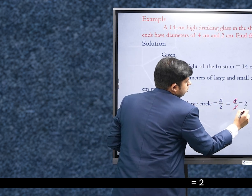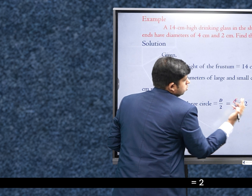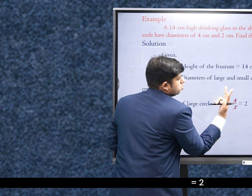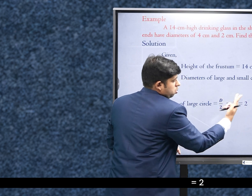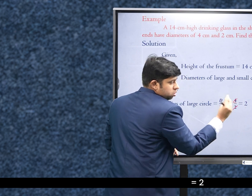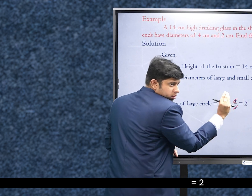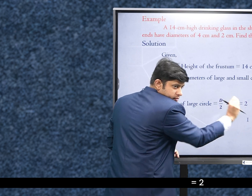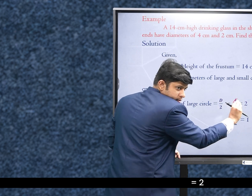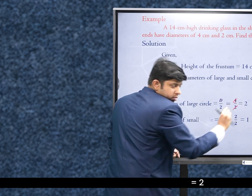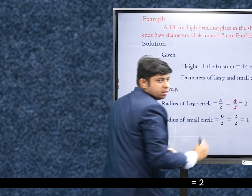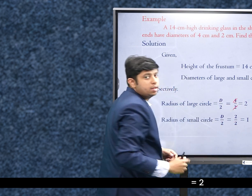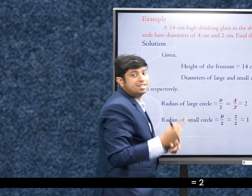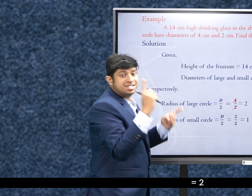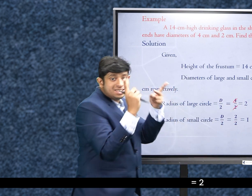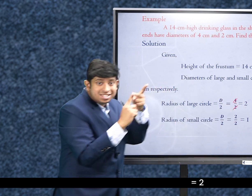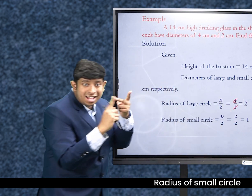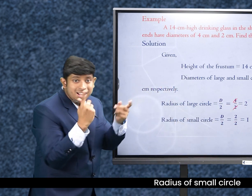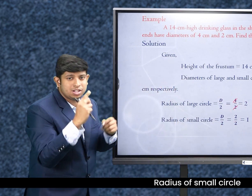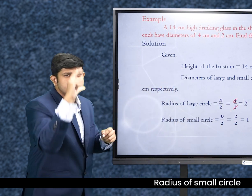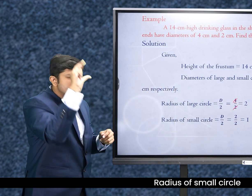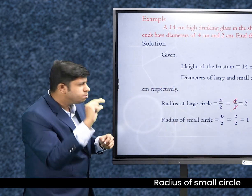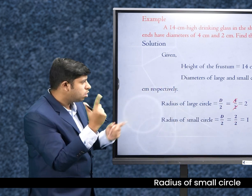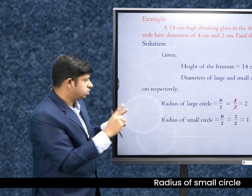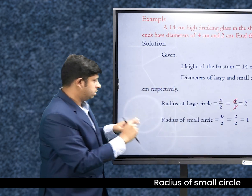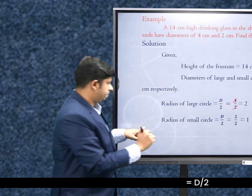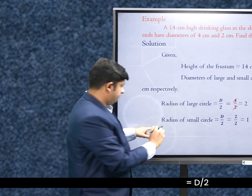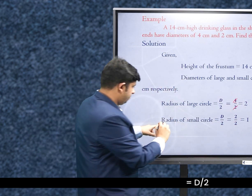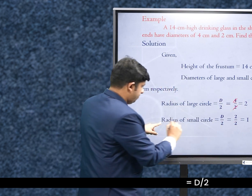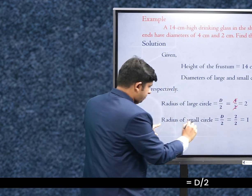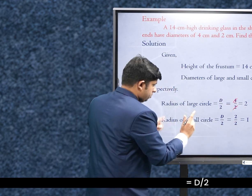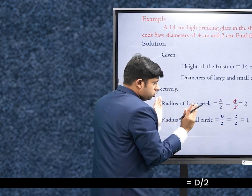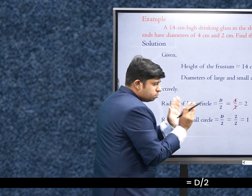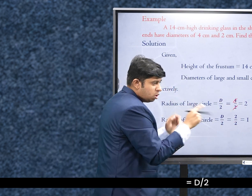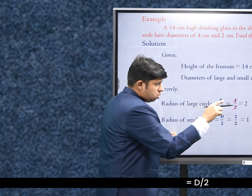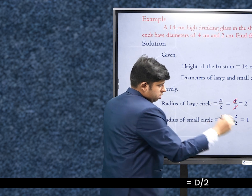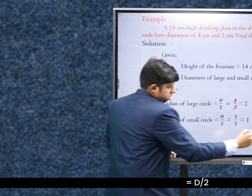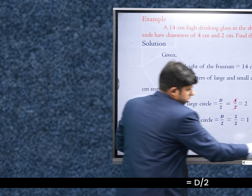That equal to 2. Radius of small circle is equal to d by 2,